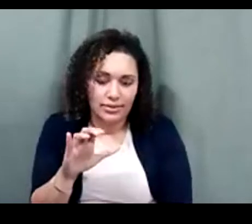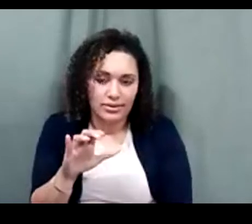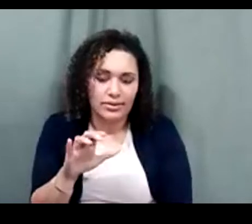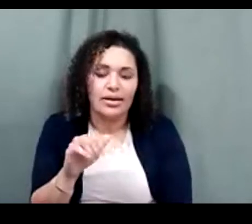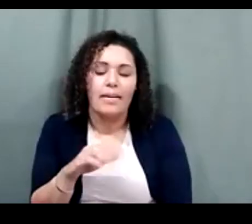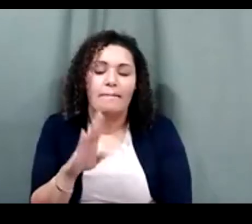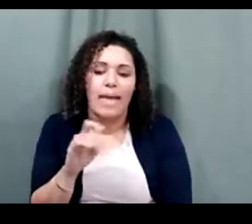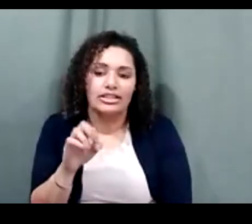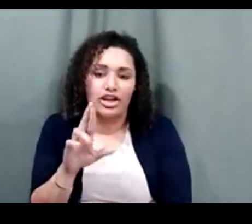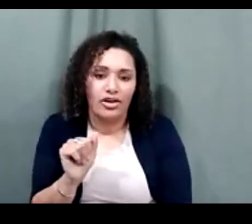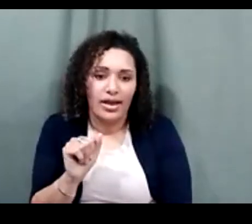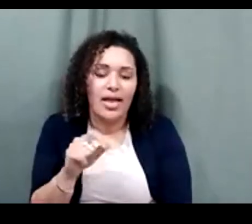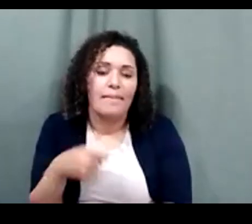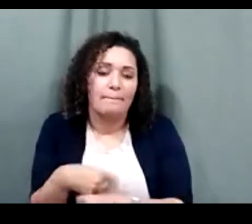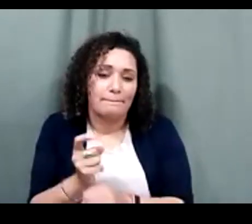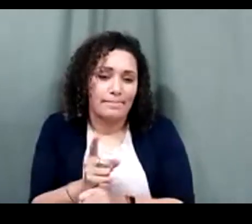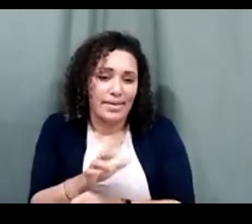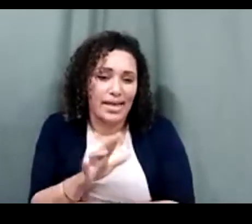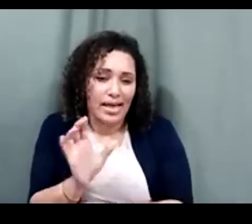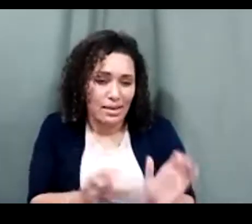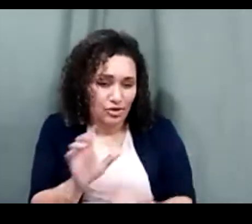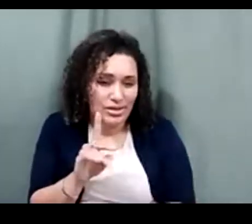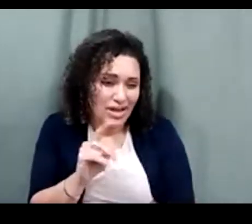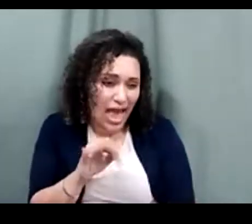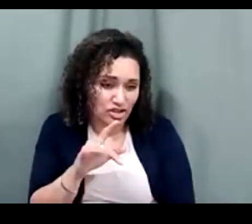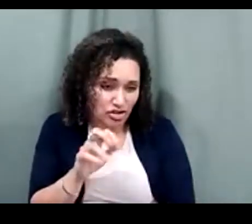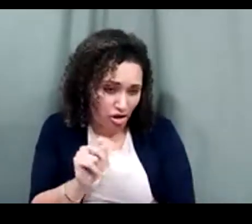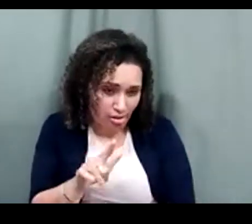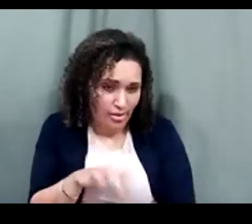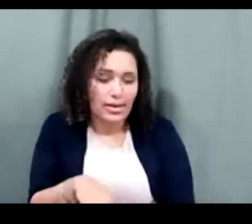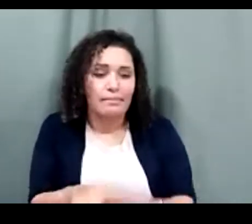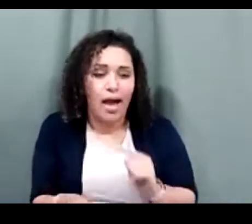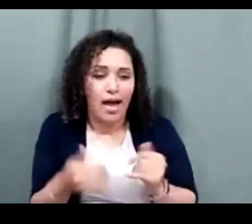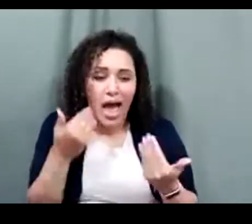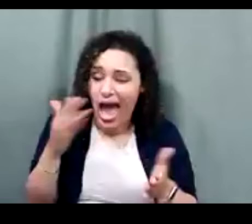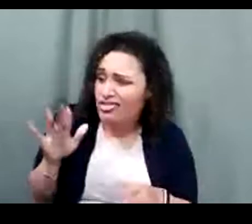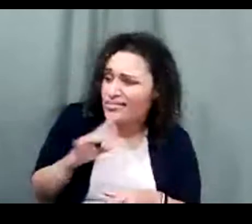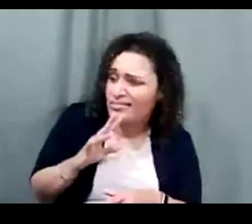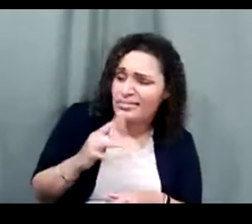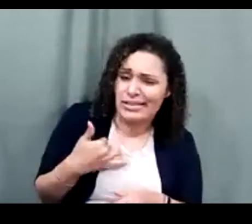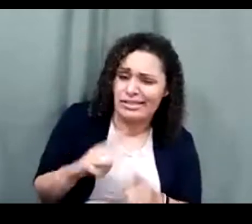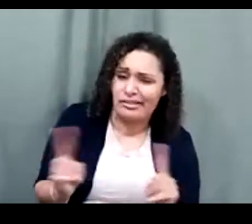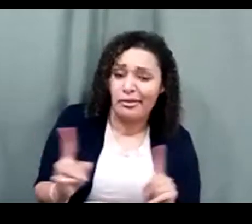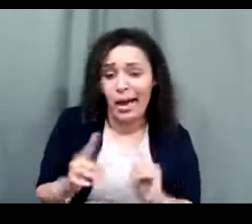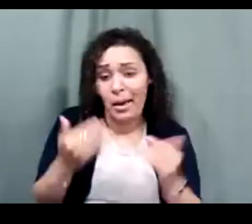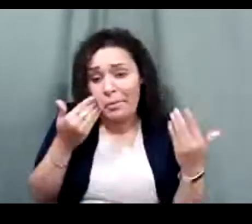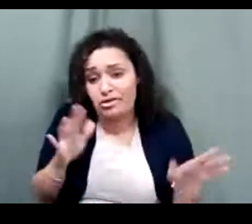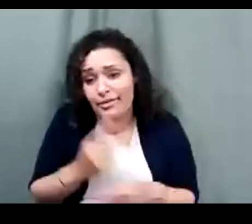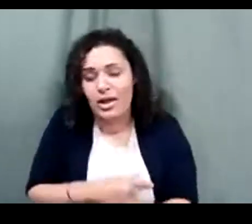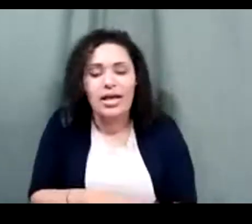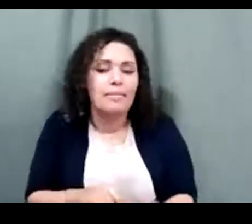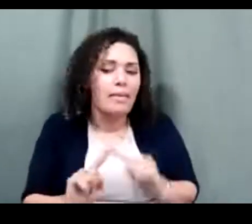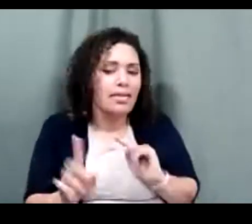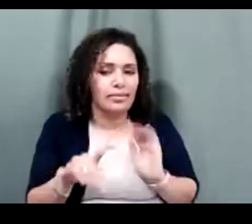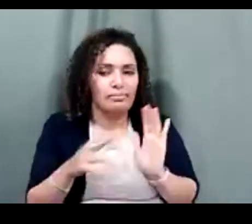like diacetyl. I think that's how you pronounce it. I don't know. Diacetyl is how I say it, but I don't know that I'm right. Yeah. Which is that buttery